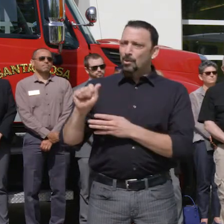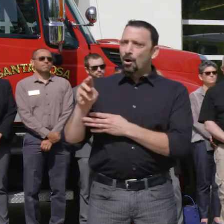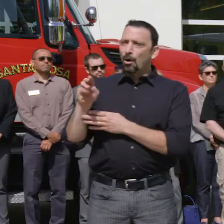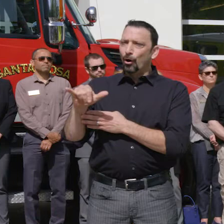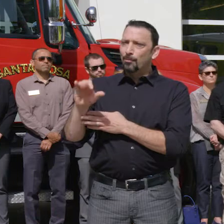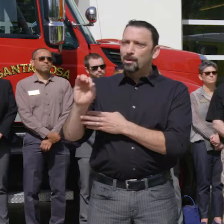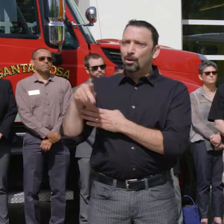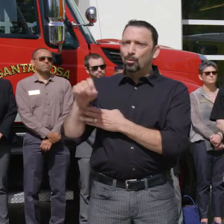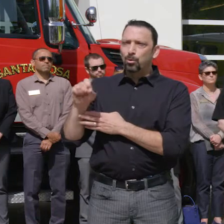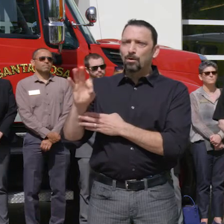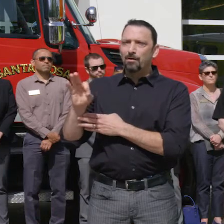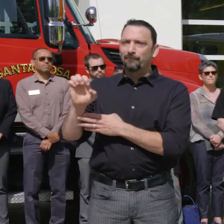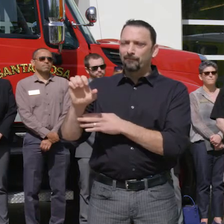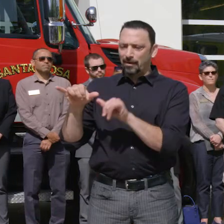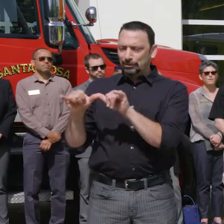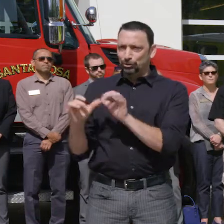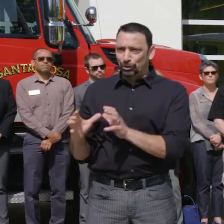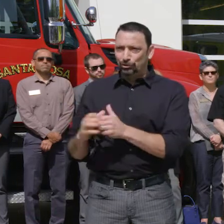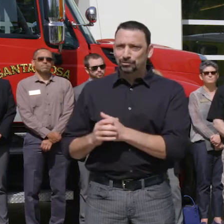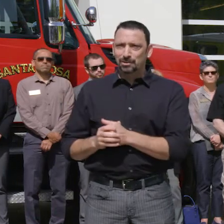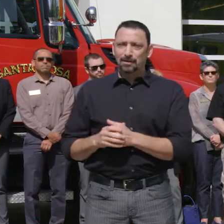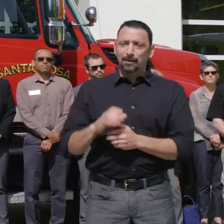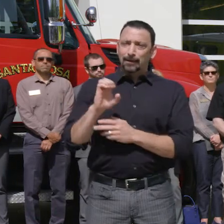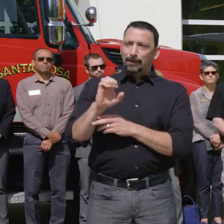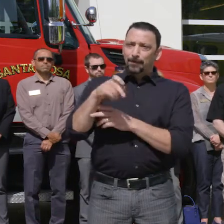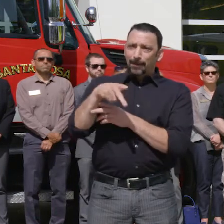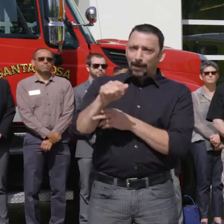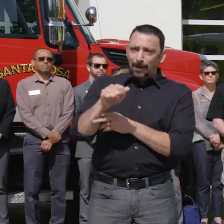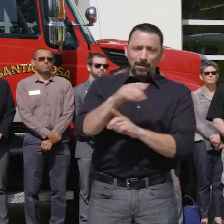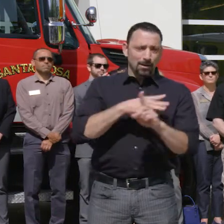Engineers, the United States Environmental Protection Agency.